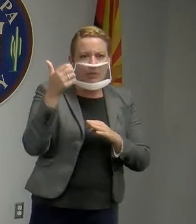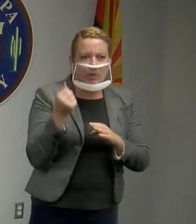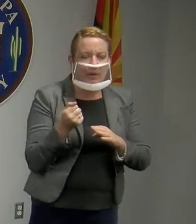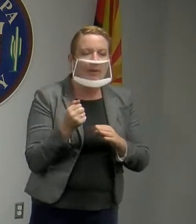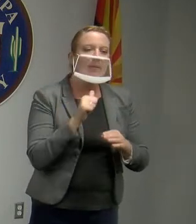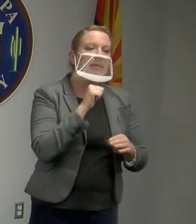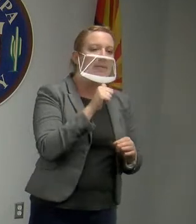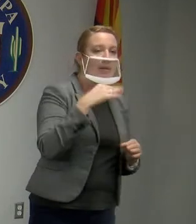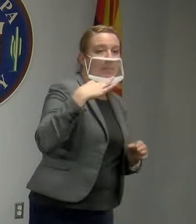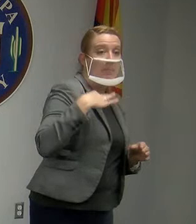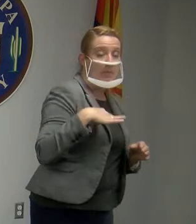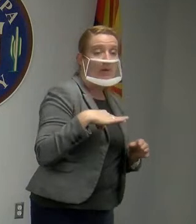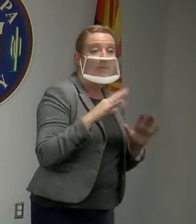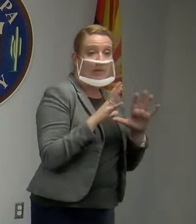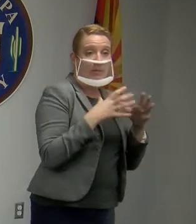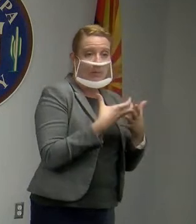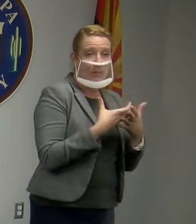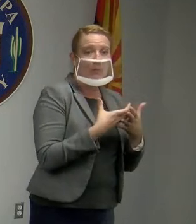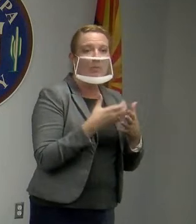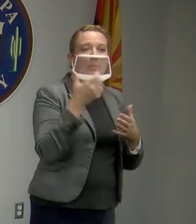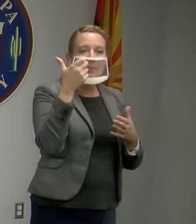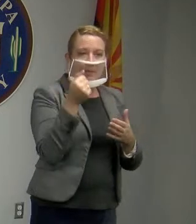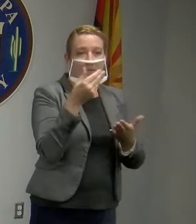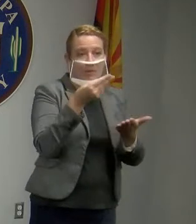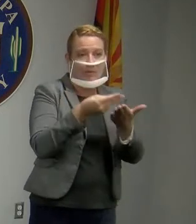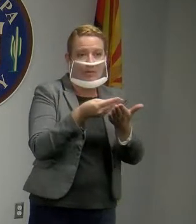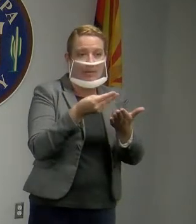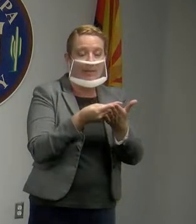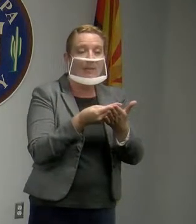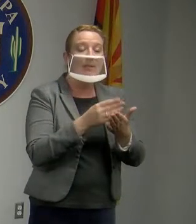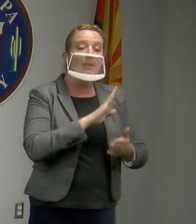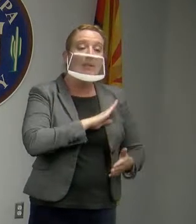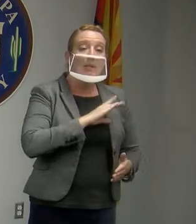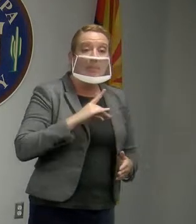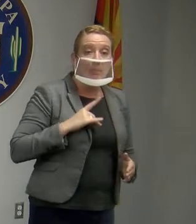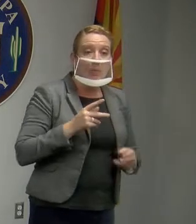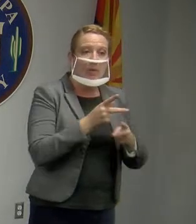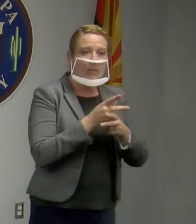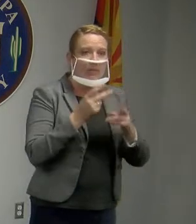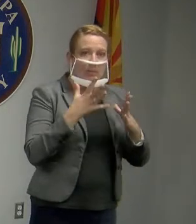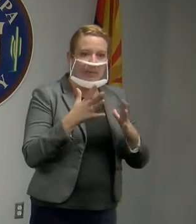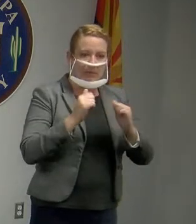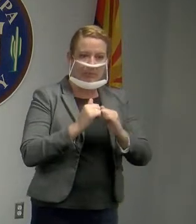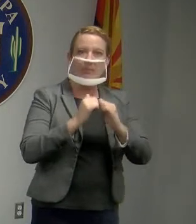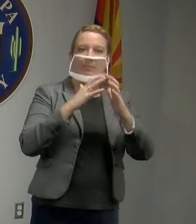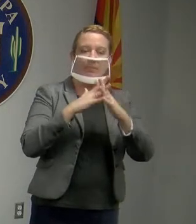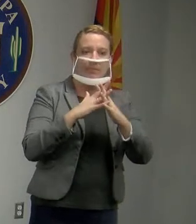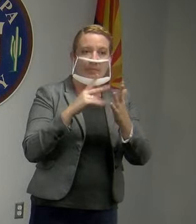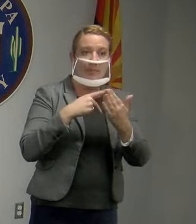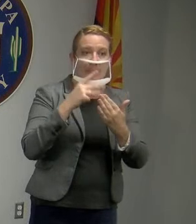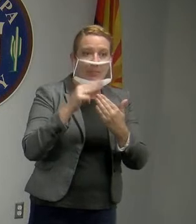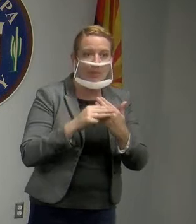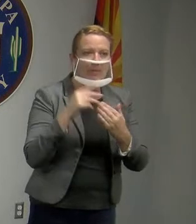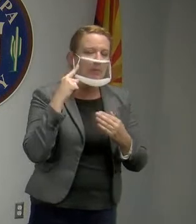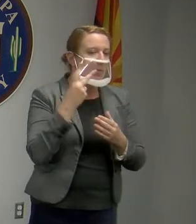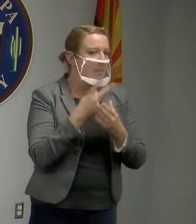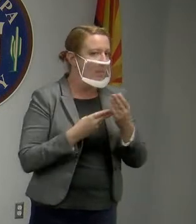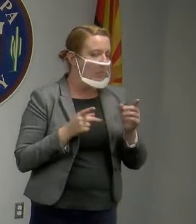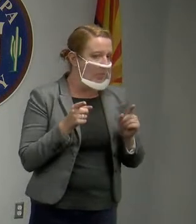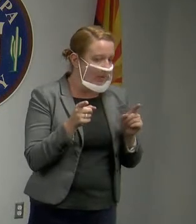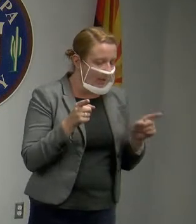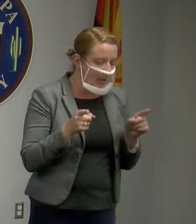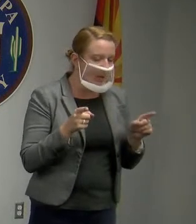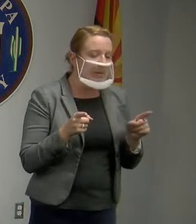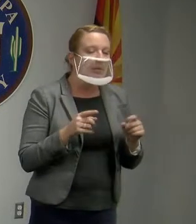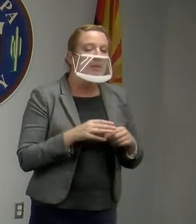think is important. This was very important to members of our Board of Supervisors when they created this program. Maricopa County and